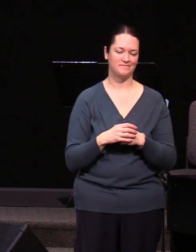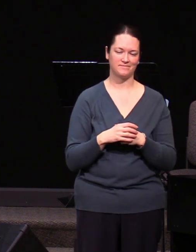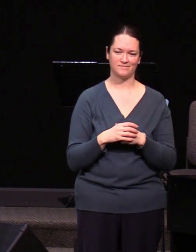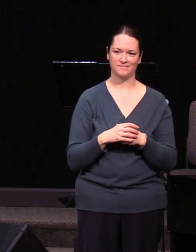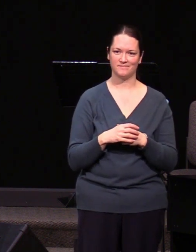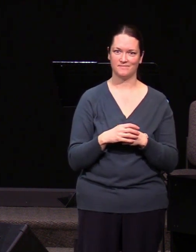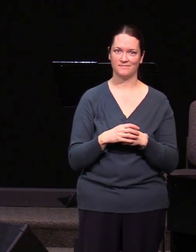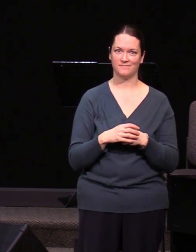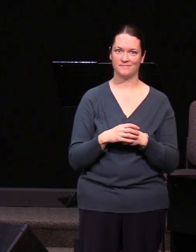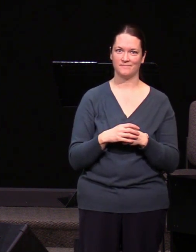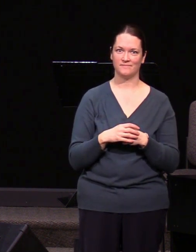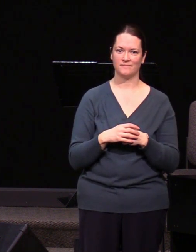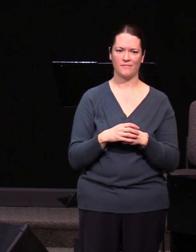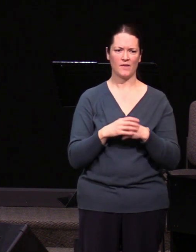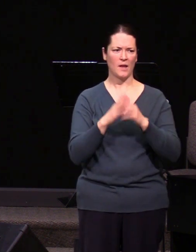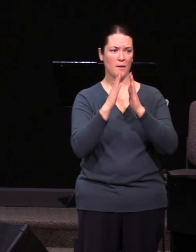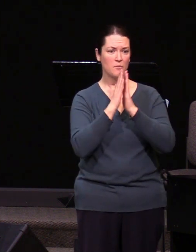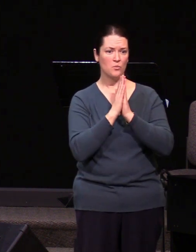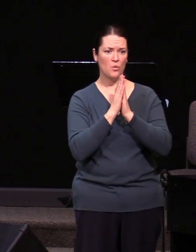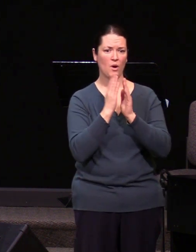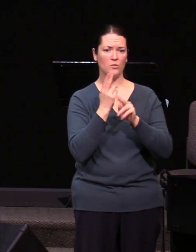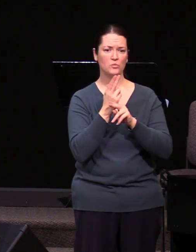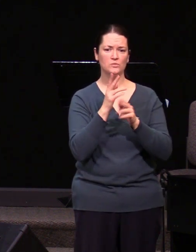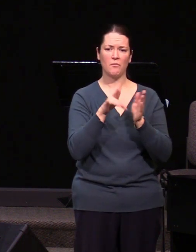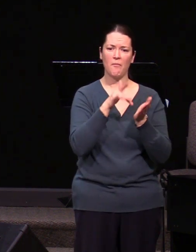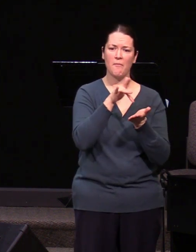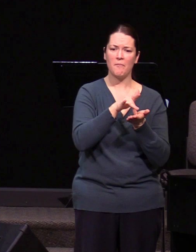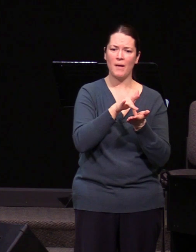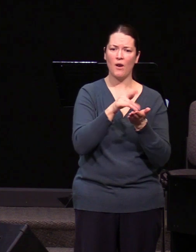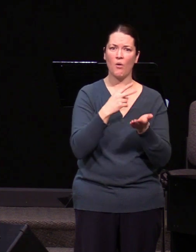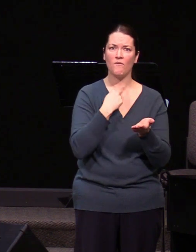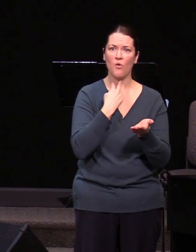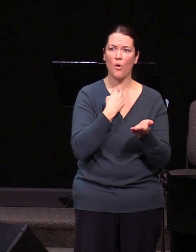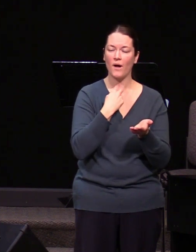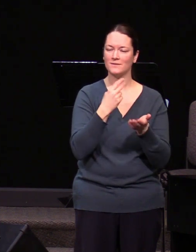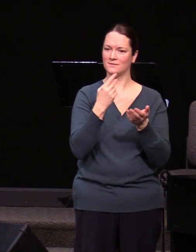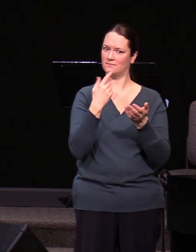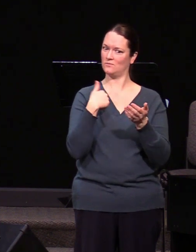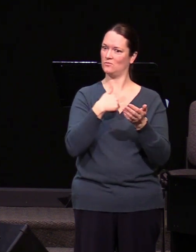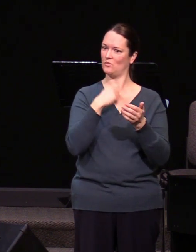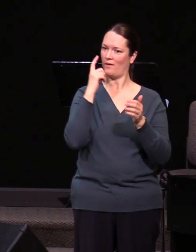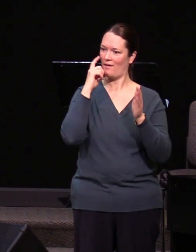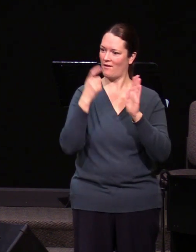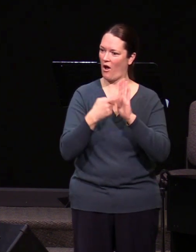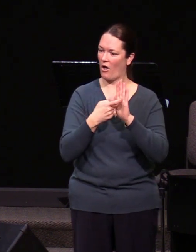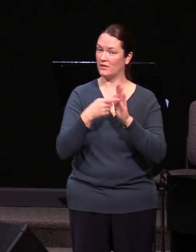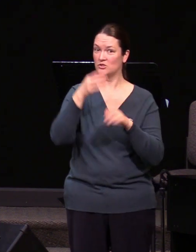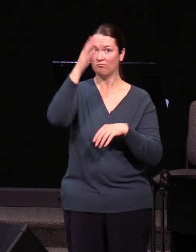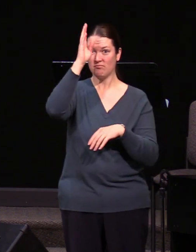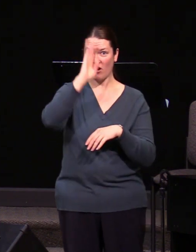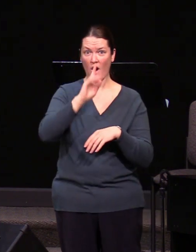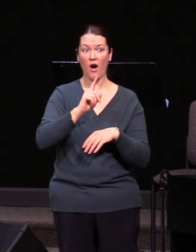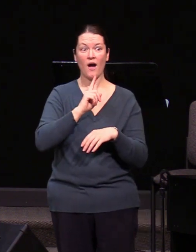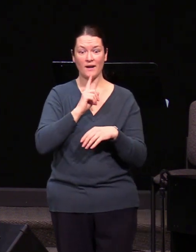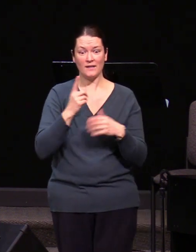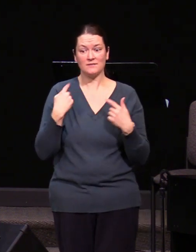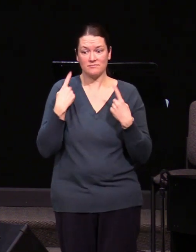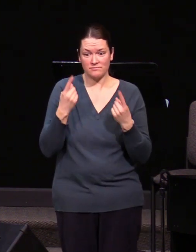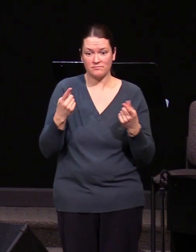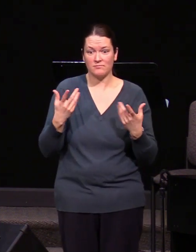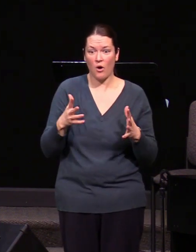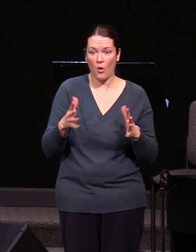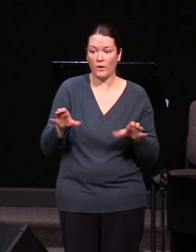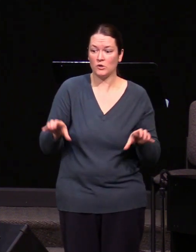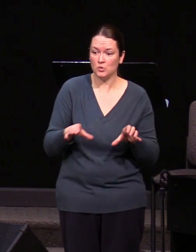Praying in the middle voice is acknowledging that God is already doing something. He's already working, while